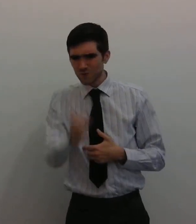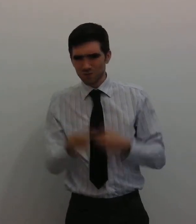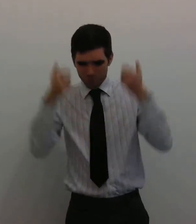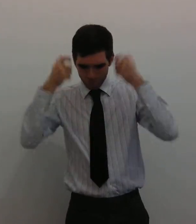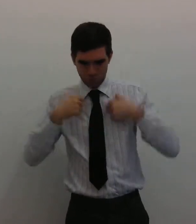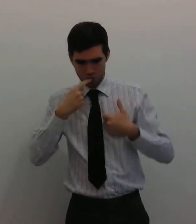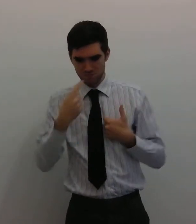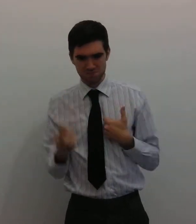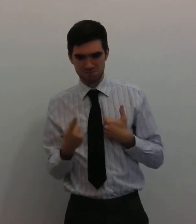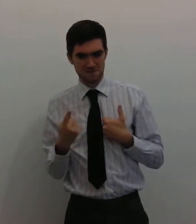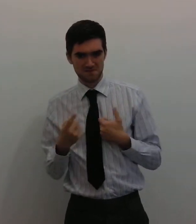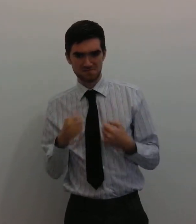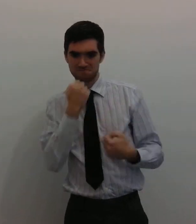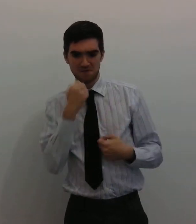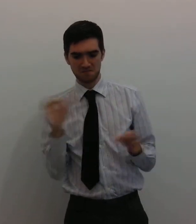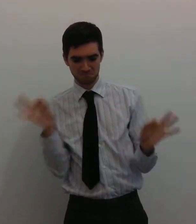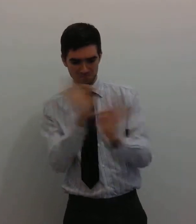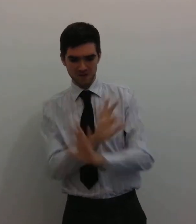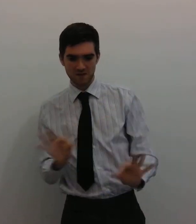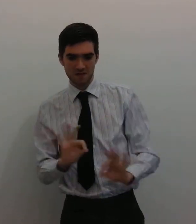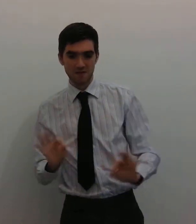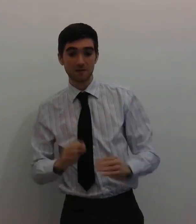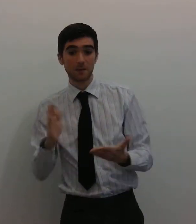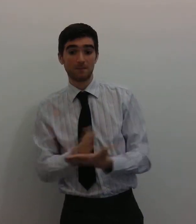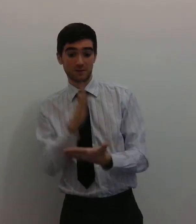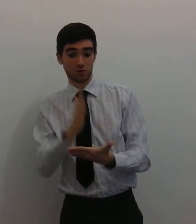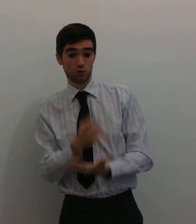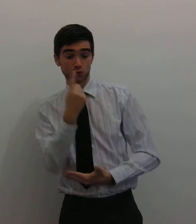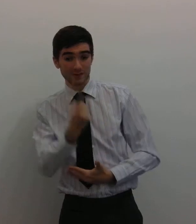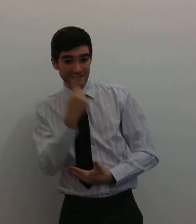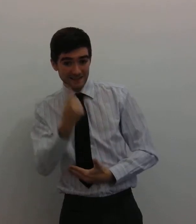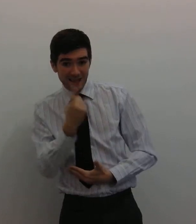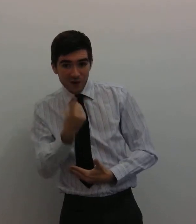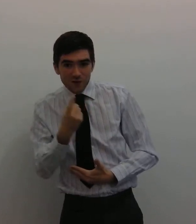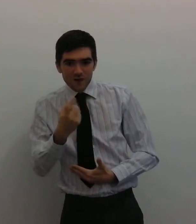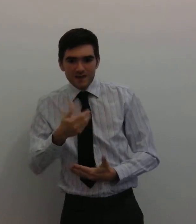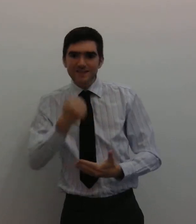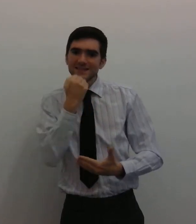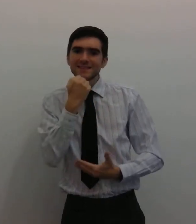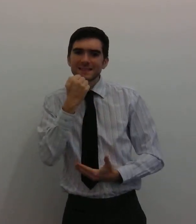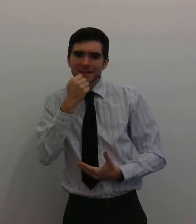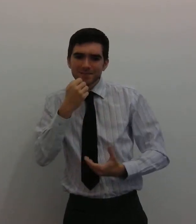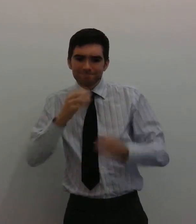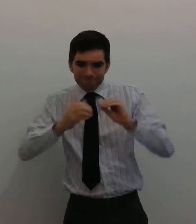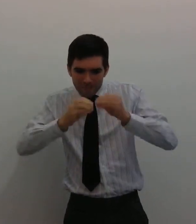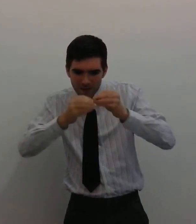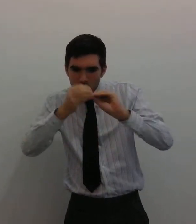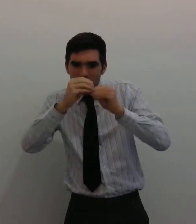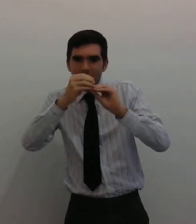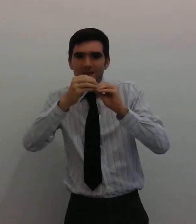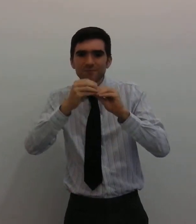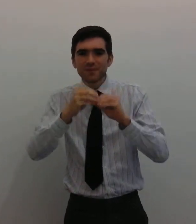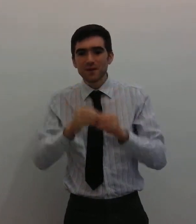make sure you work the date out yourself, and that date will be 7 clear